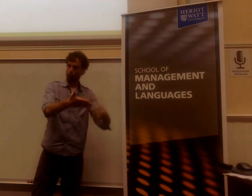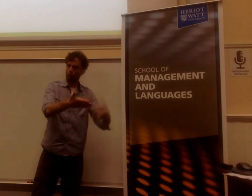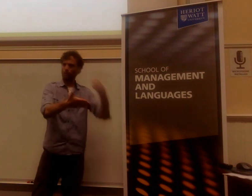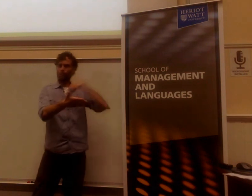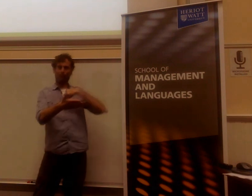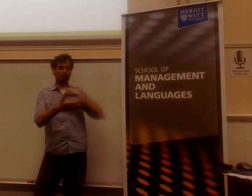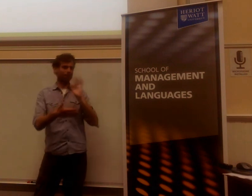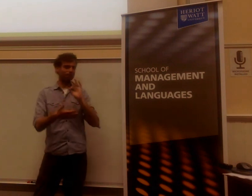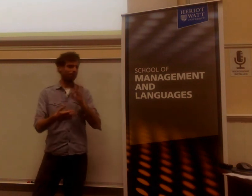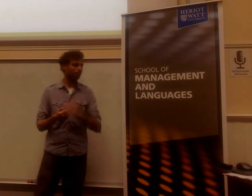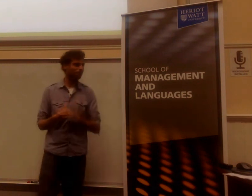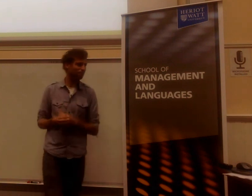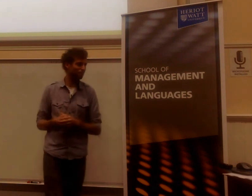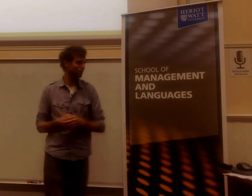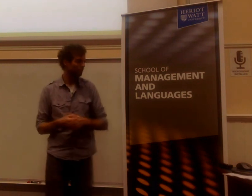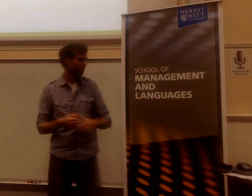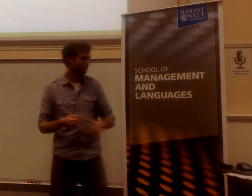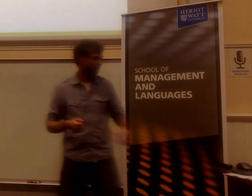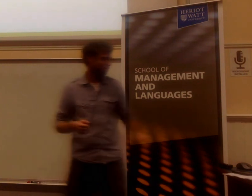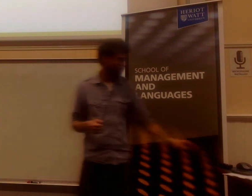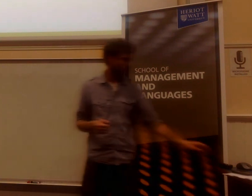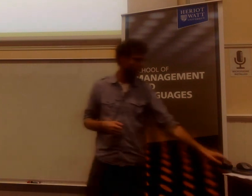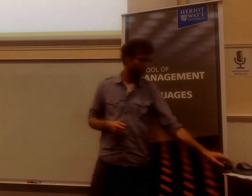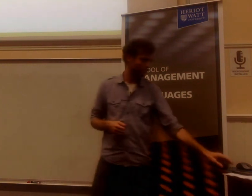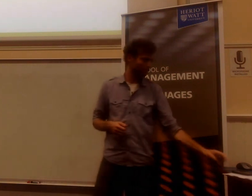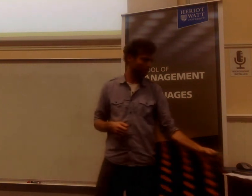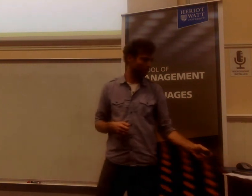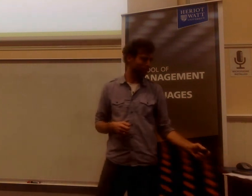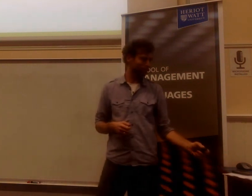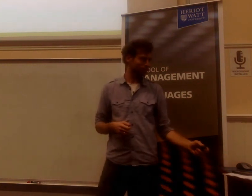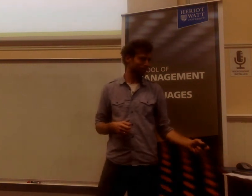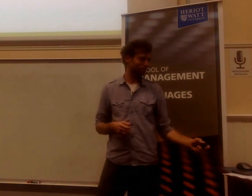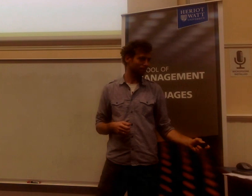translated to text, but while I couldn't see the captions, I heard from the experts.